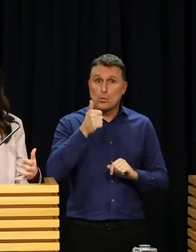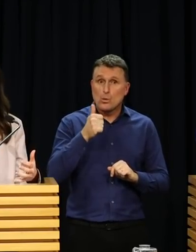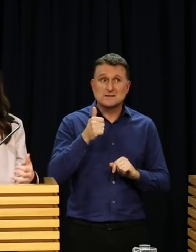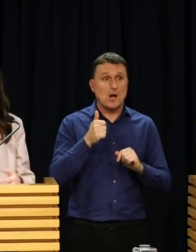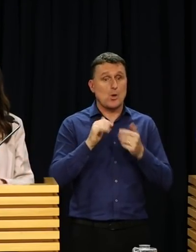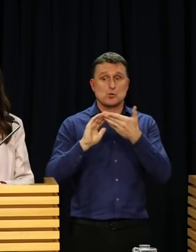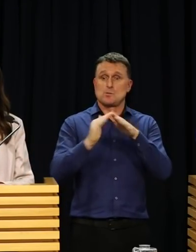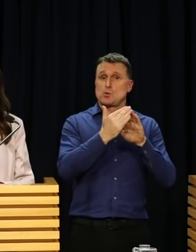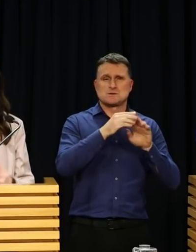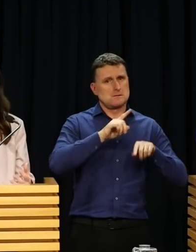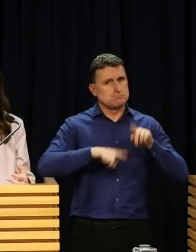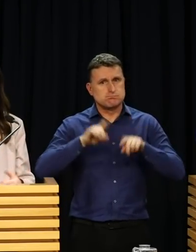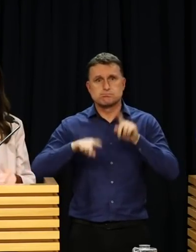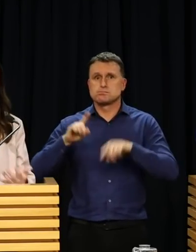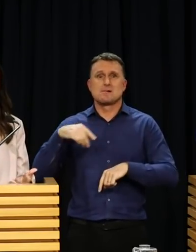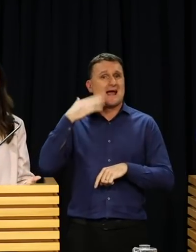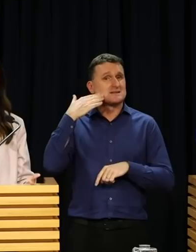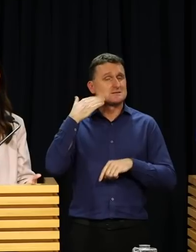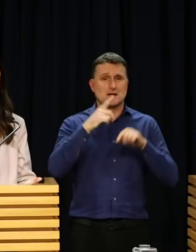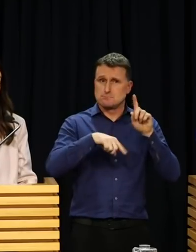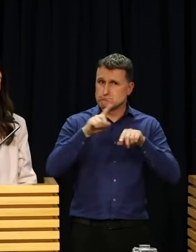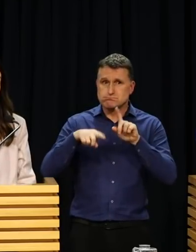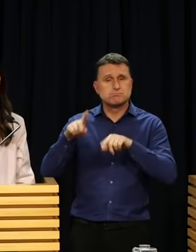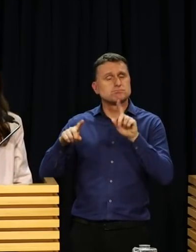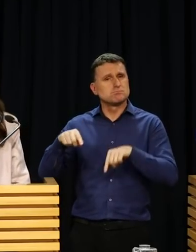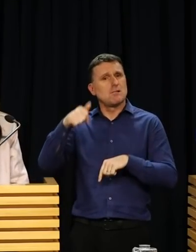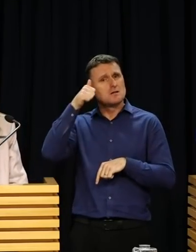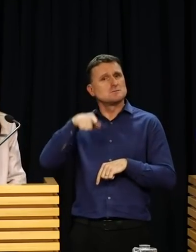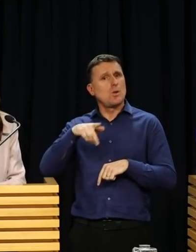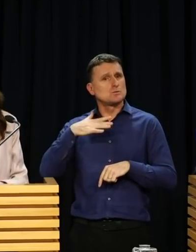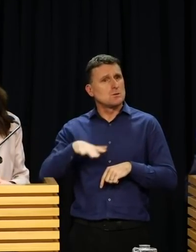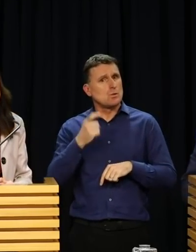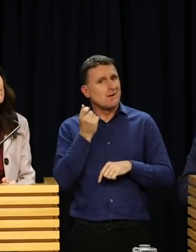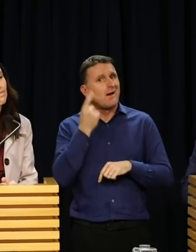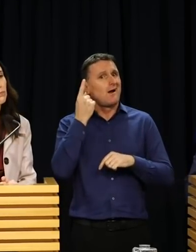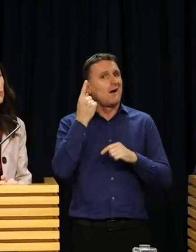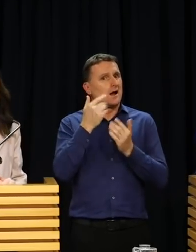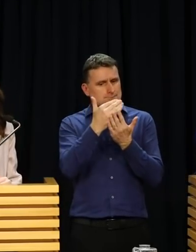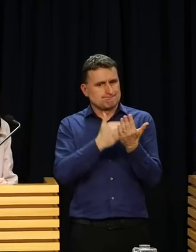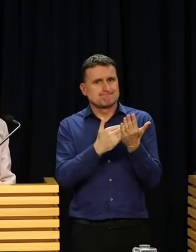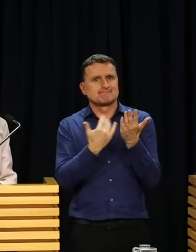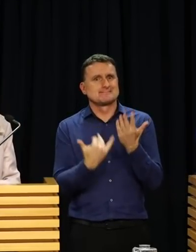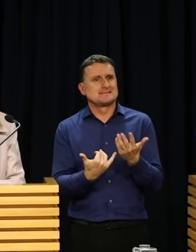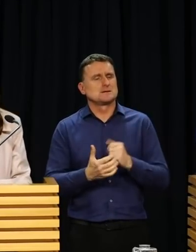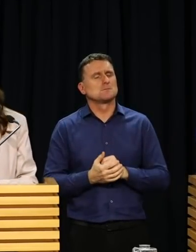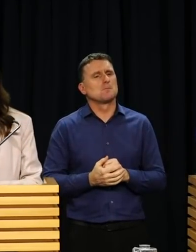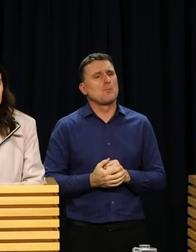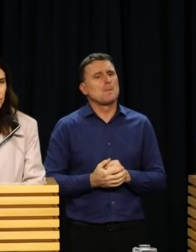and communities who currently would advocate for regularisation. But separately, a lot of people have called